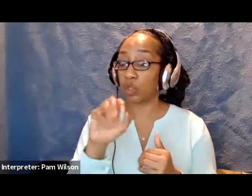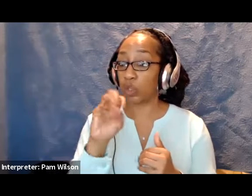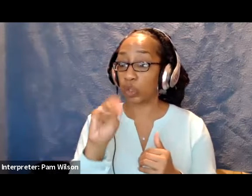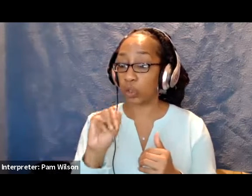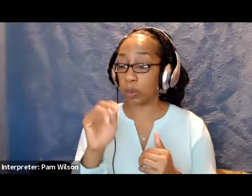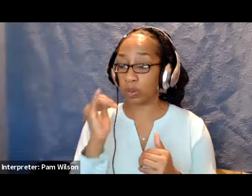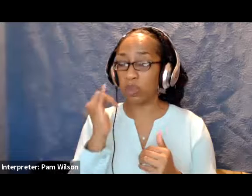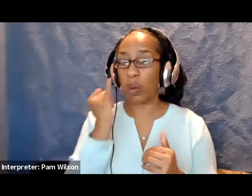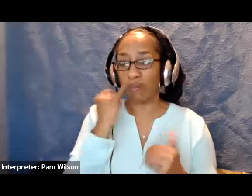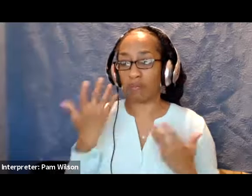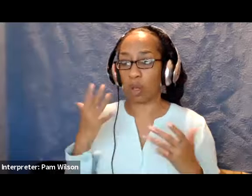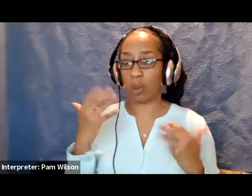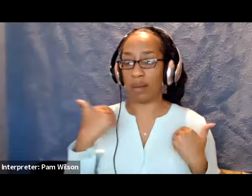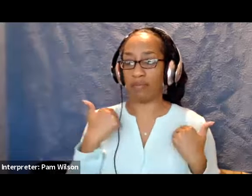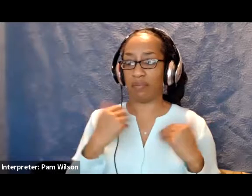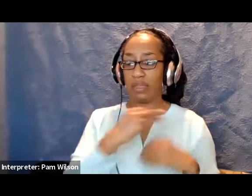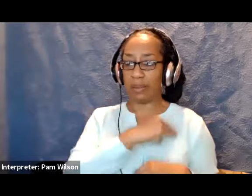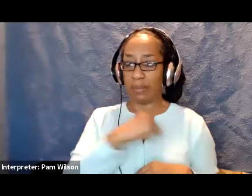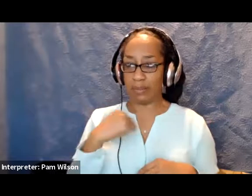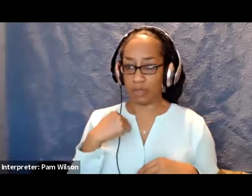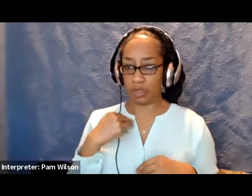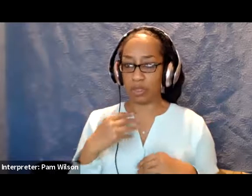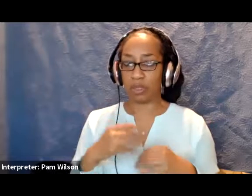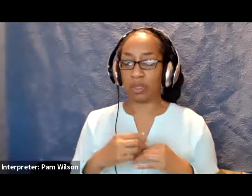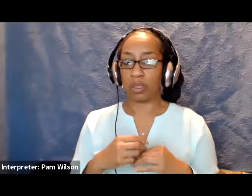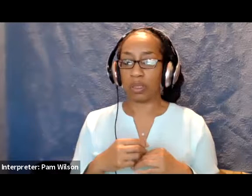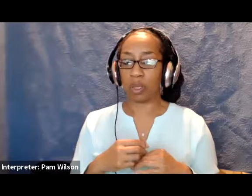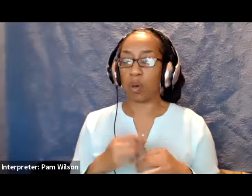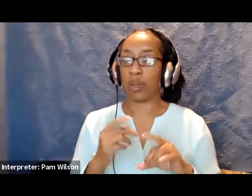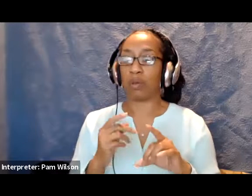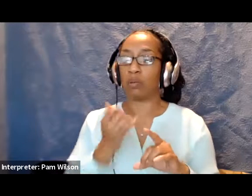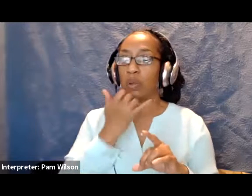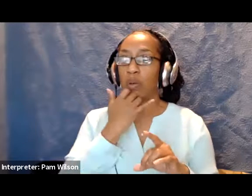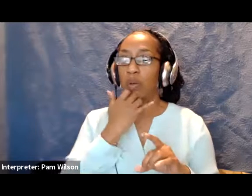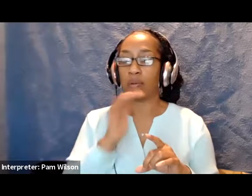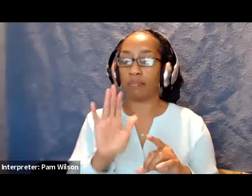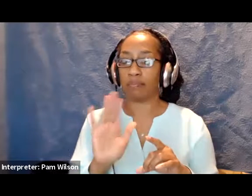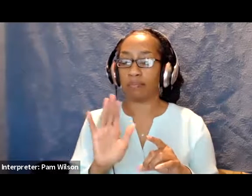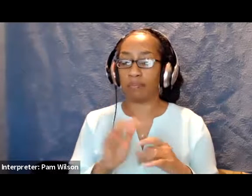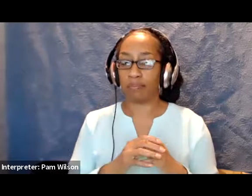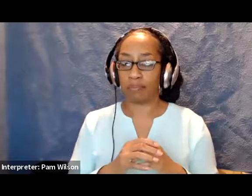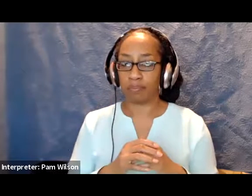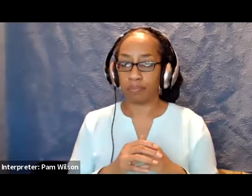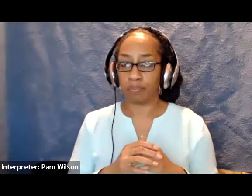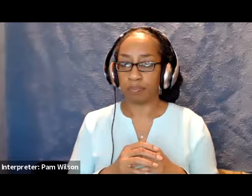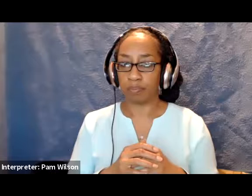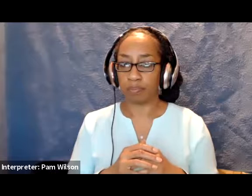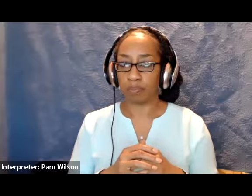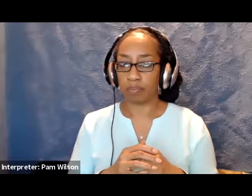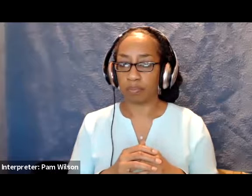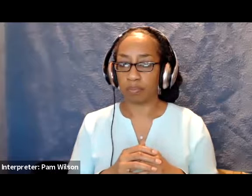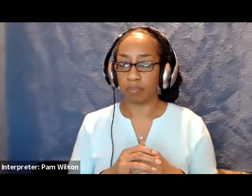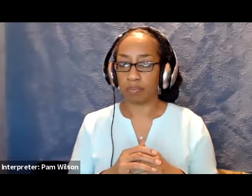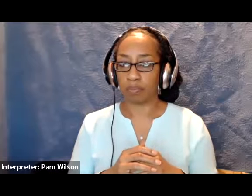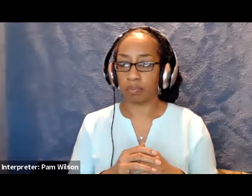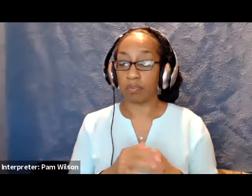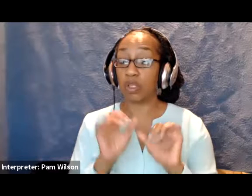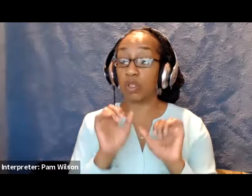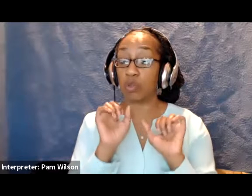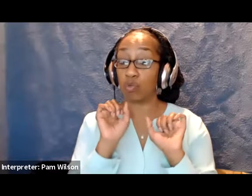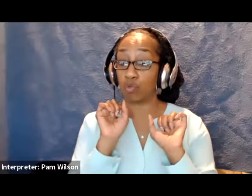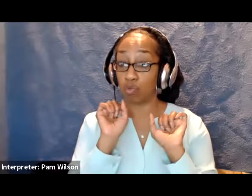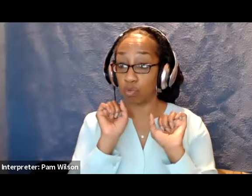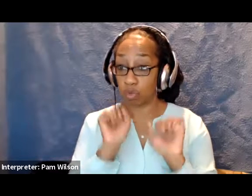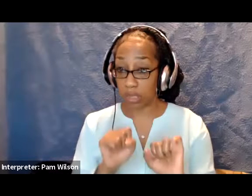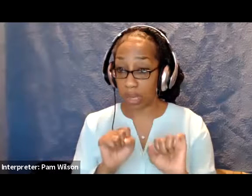the meeting ID. And actually I lied there. You do not have to, you can go to Zoom